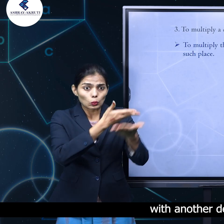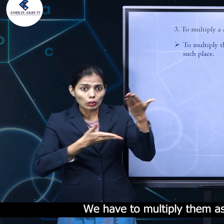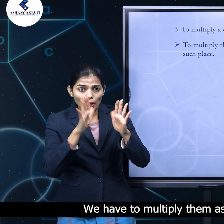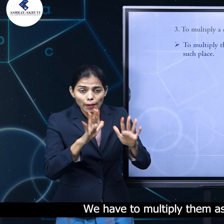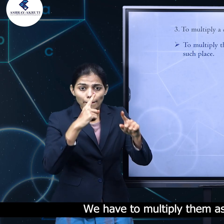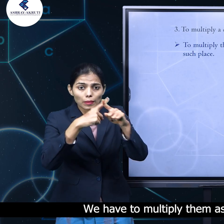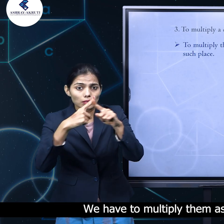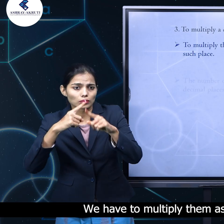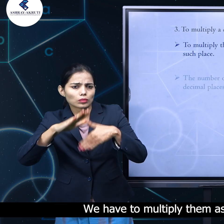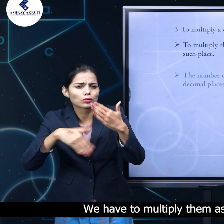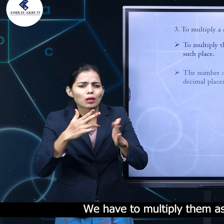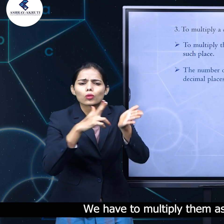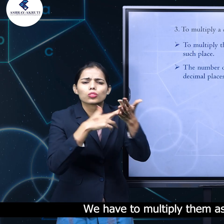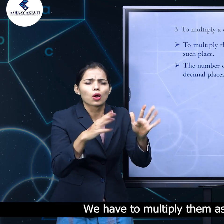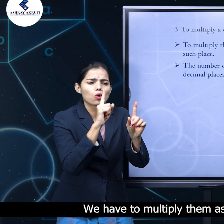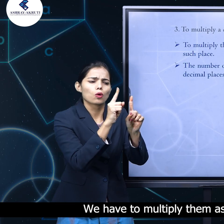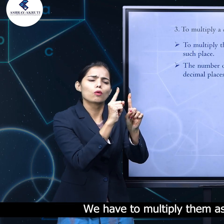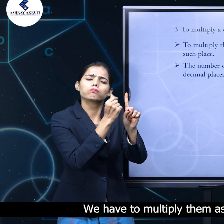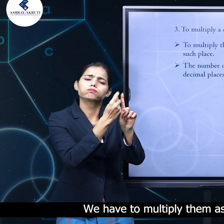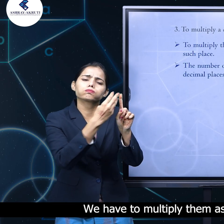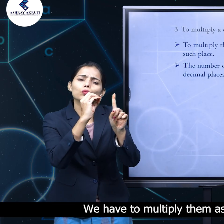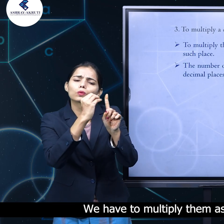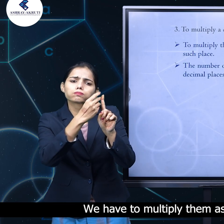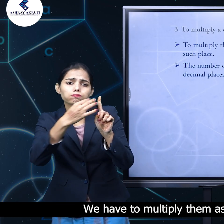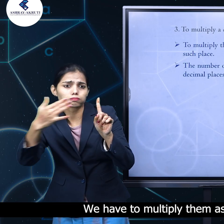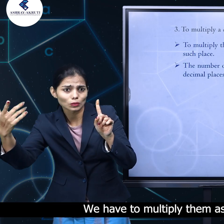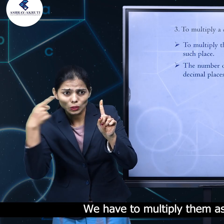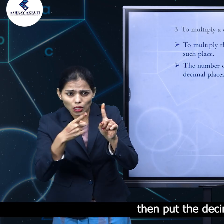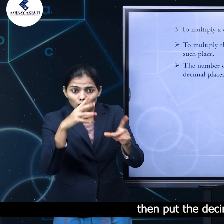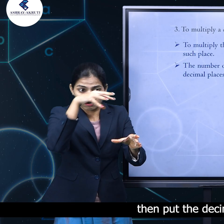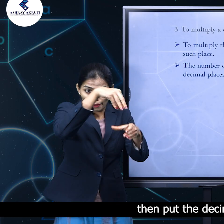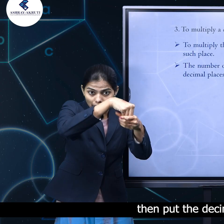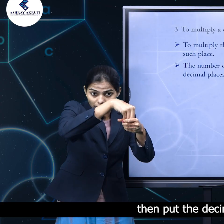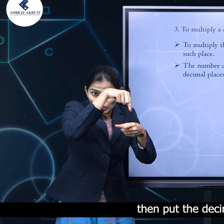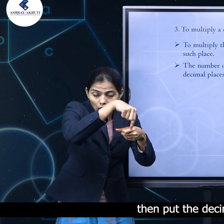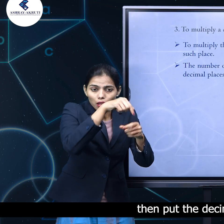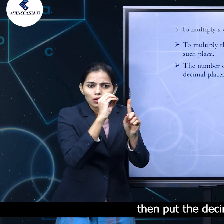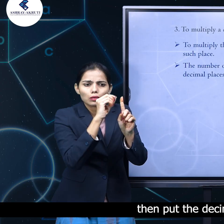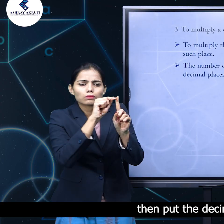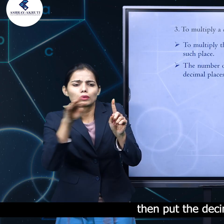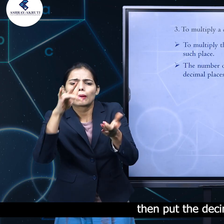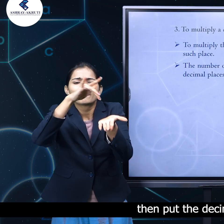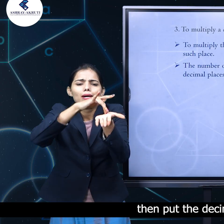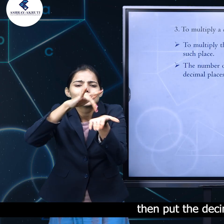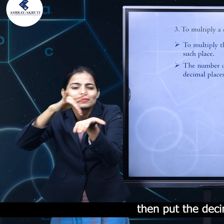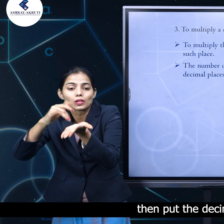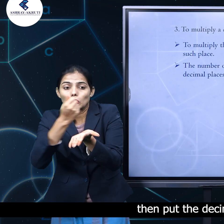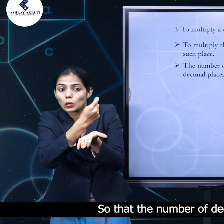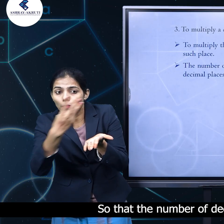we have to multiply them as the normal whole numbers, then put the decimal at such place so